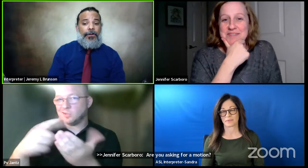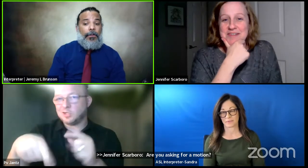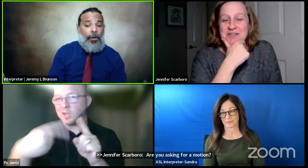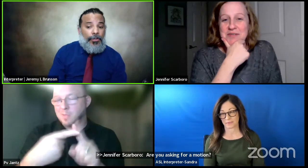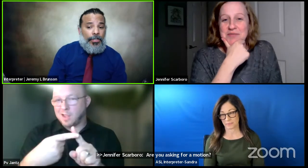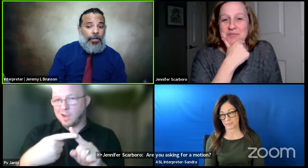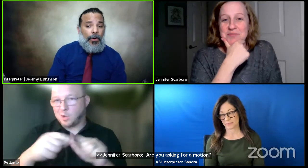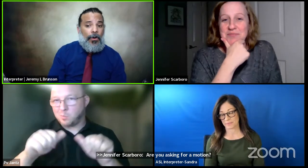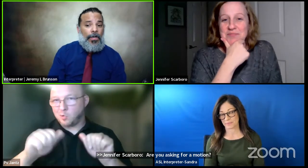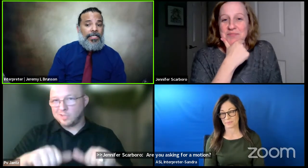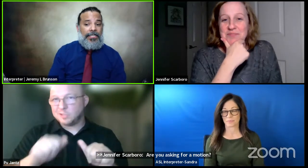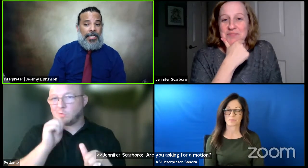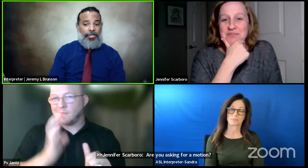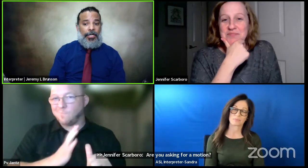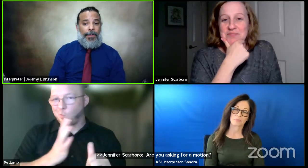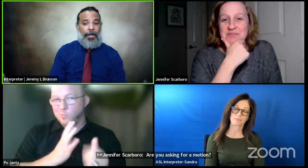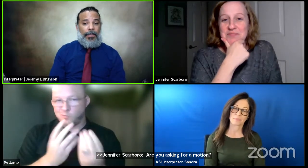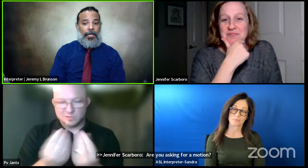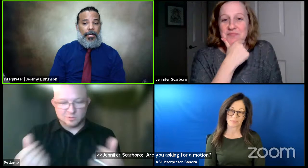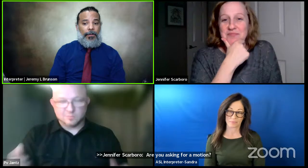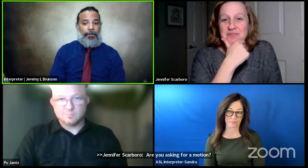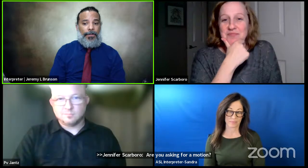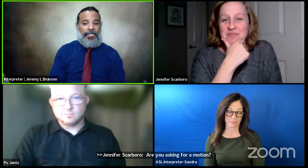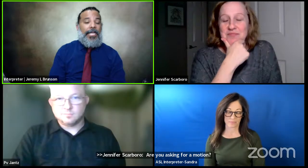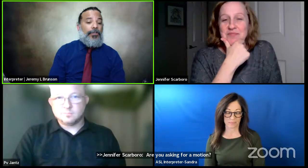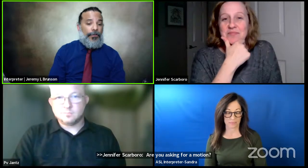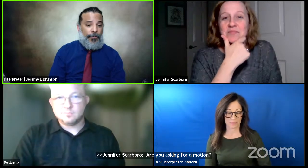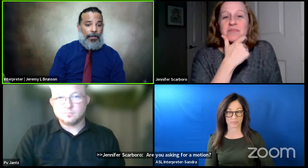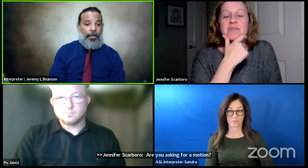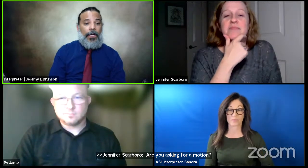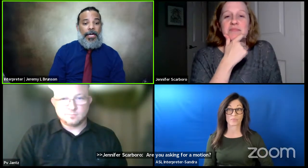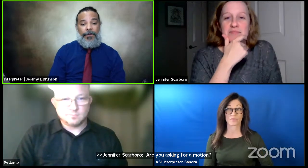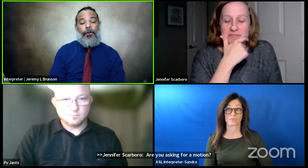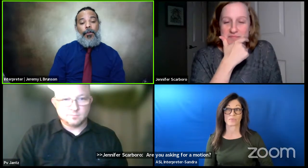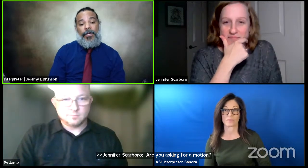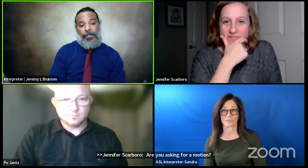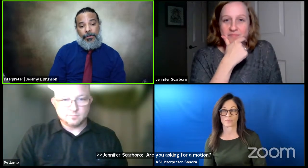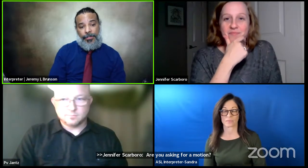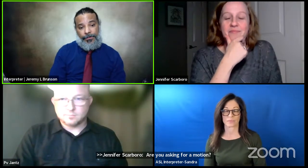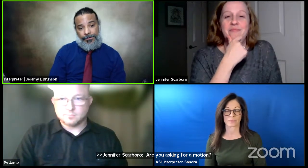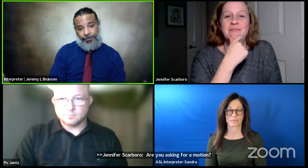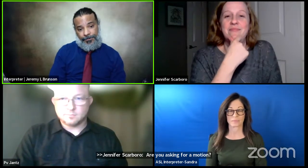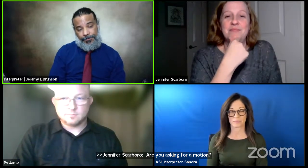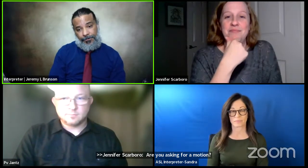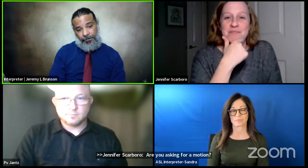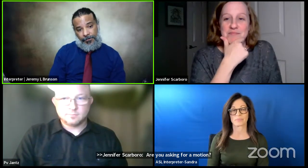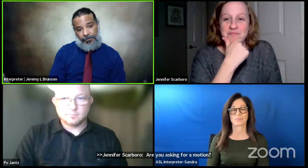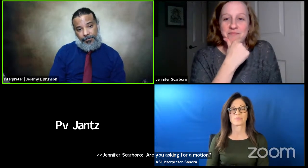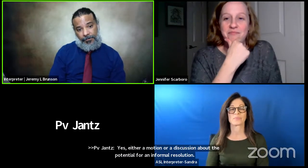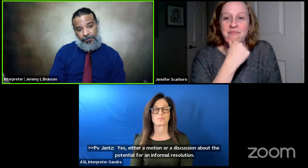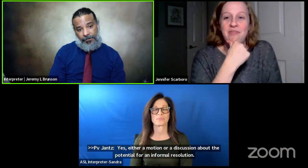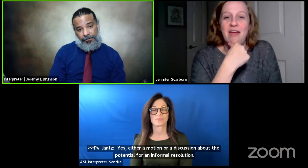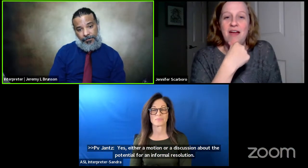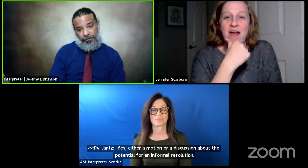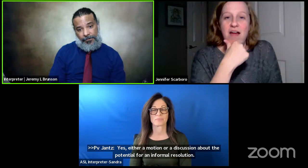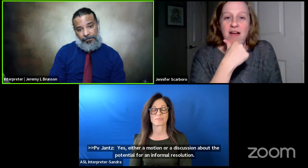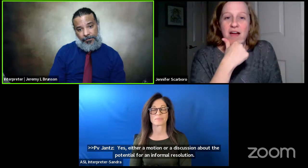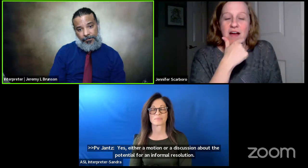Yes, either a motion or a discussion about the potential for an informal resolution.